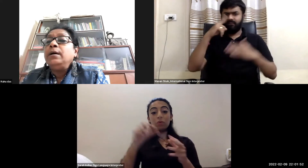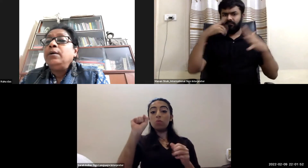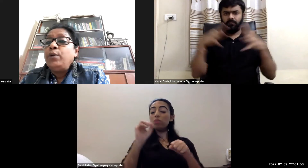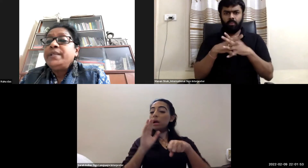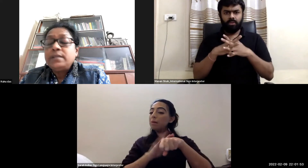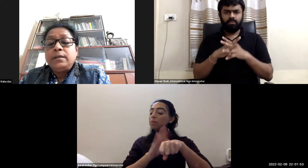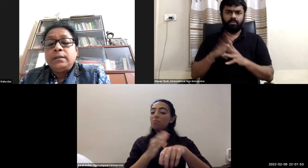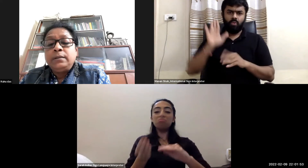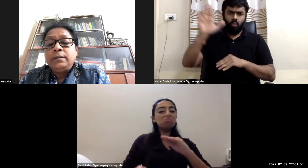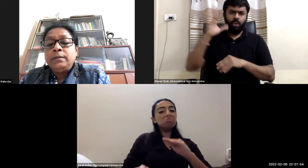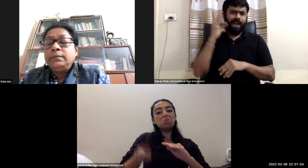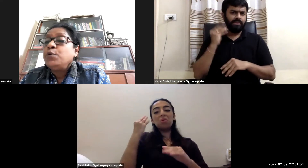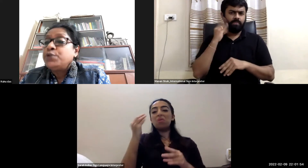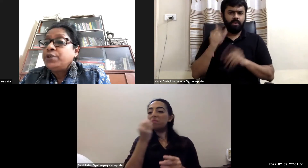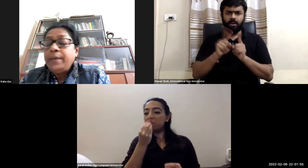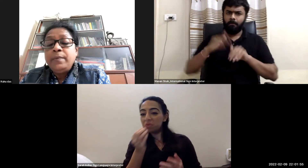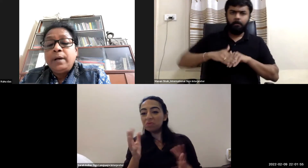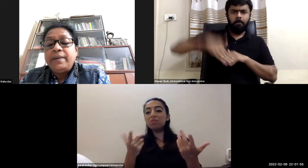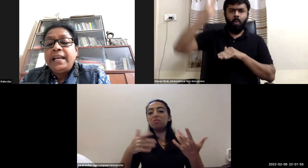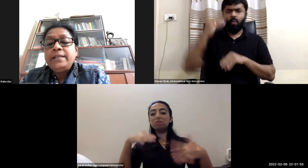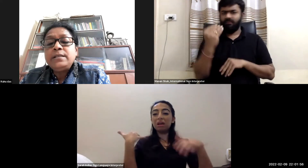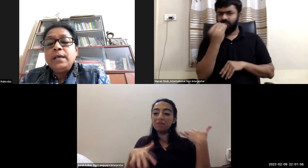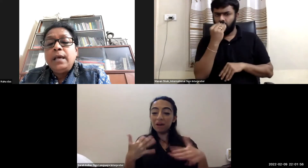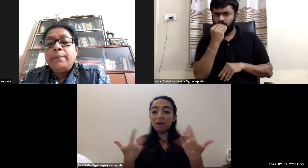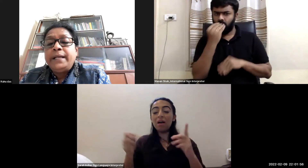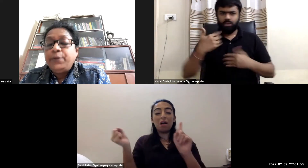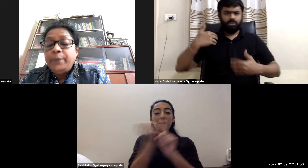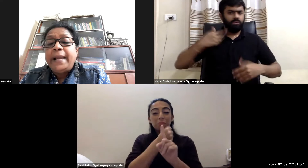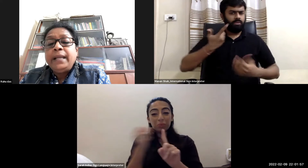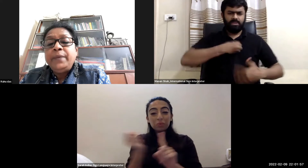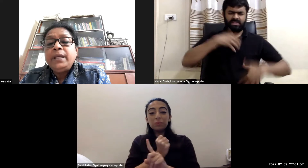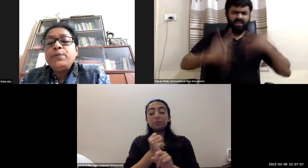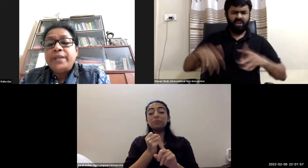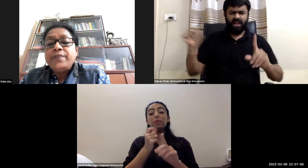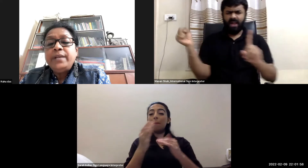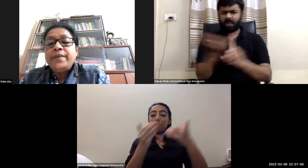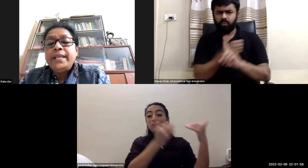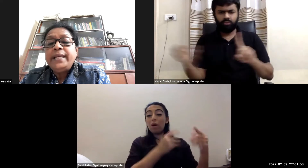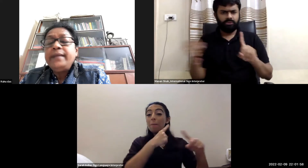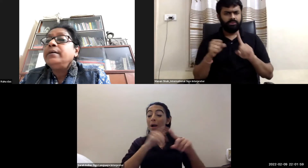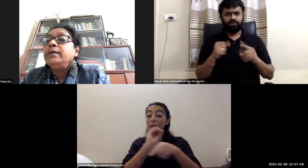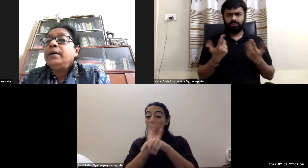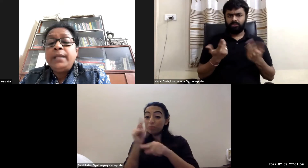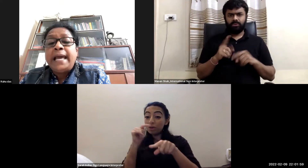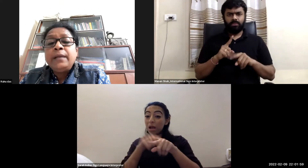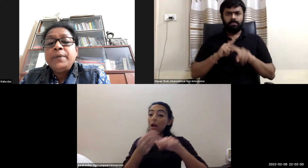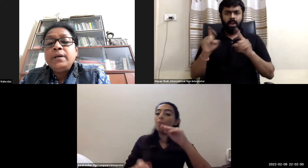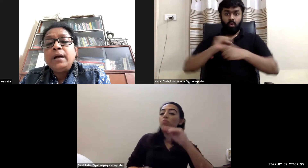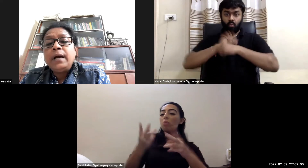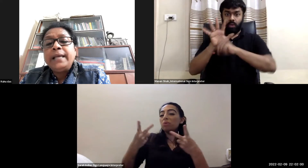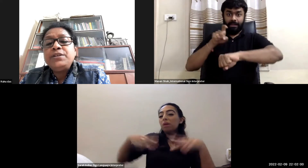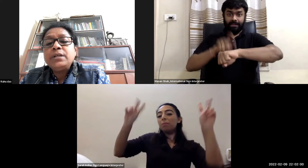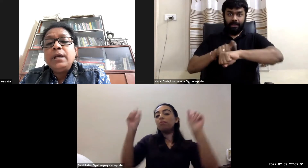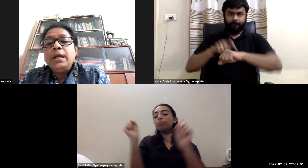experience always, most of them, violence. But during pandemic, it went really, really in